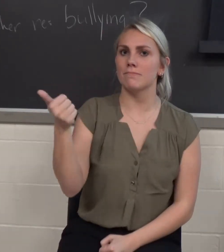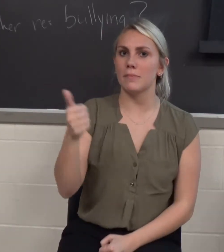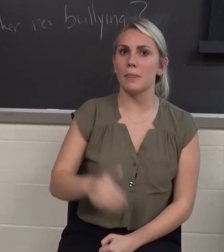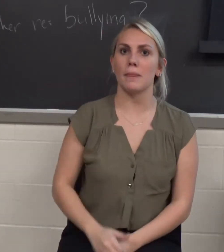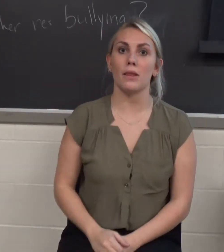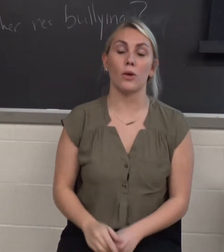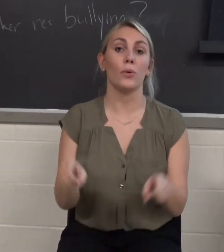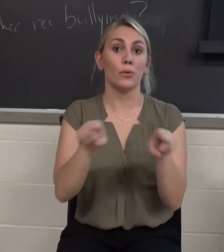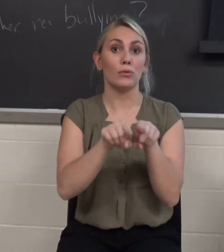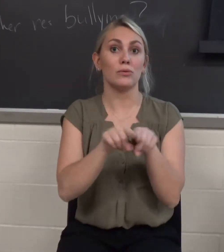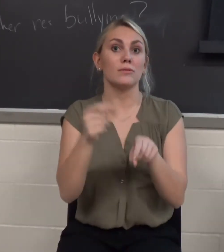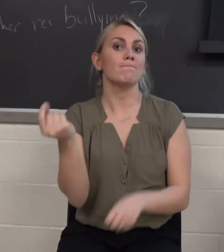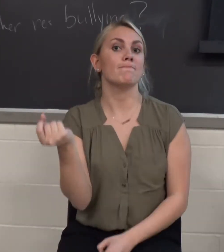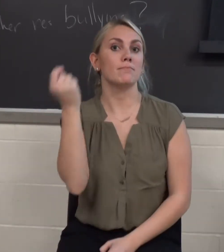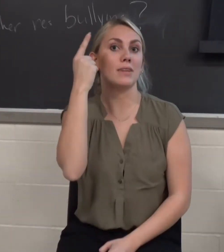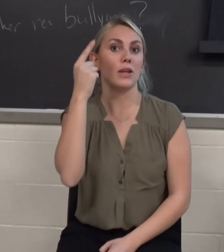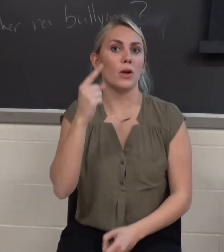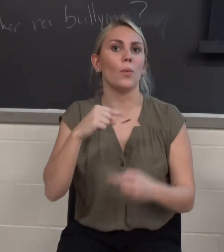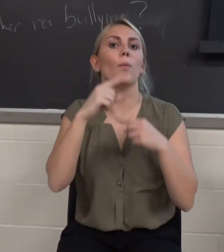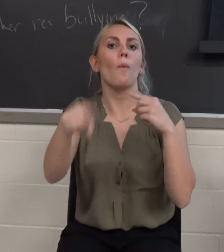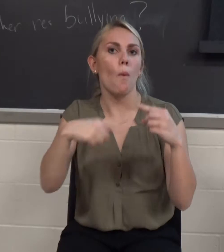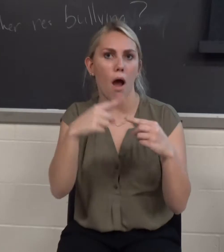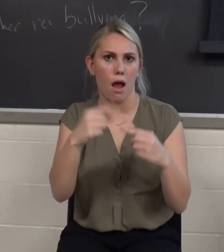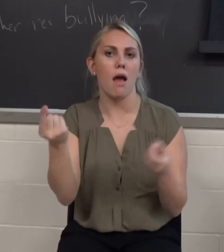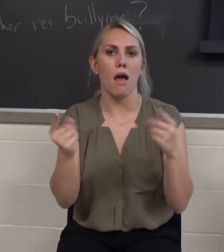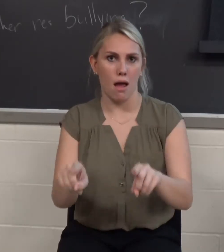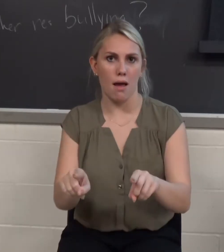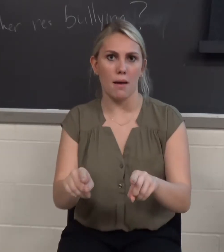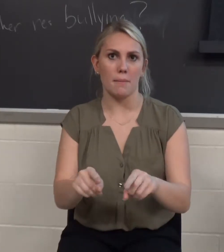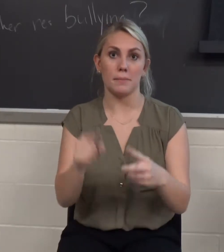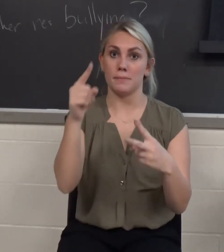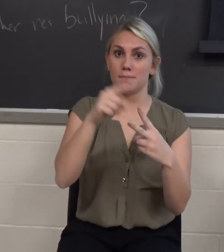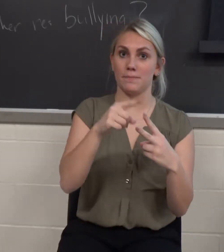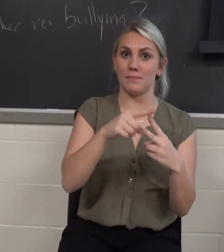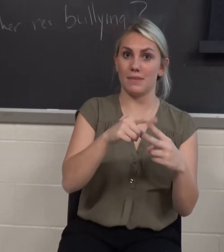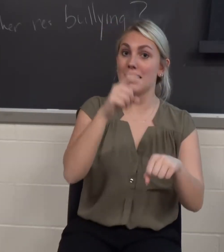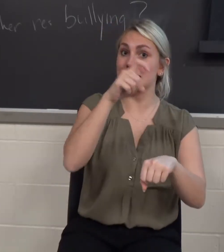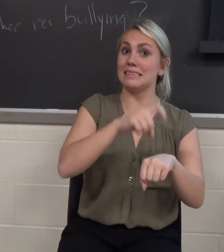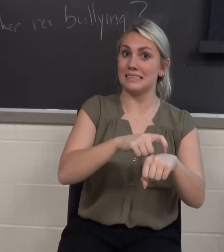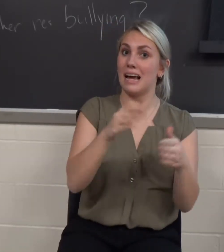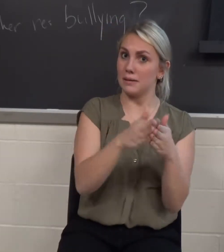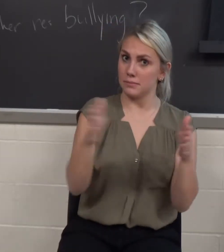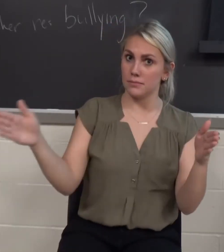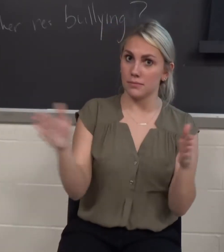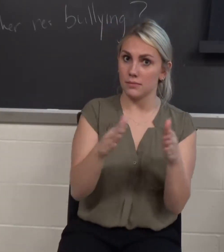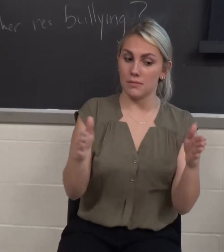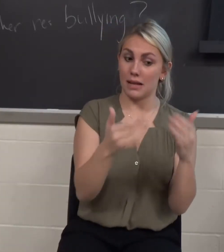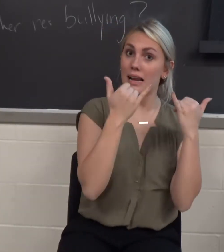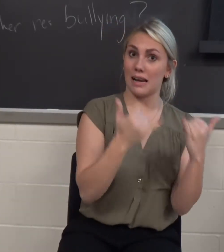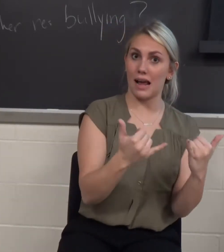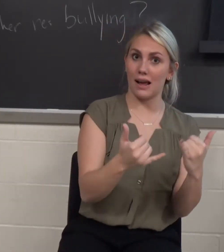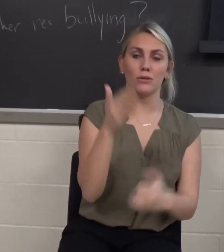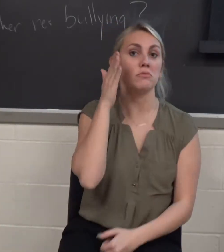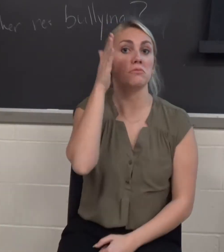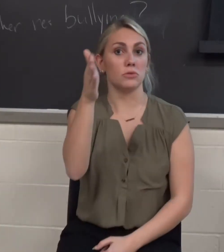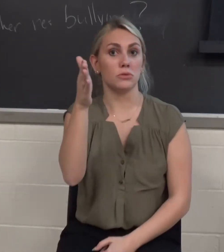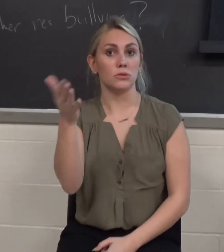And you'll notice that there are two whens. Right? The time period, is it now, is it the future, is it the past? That